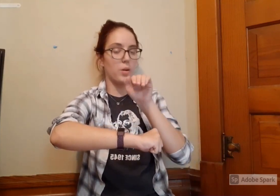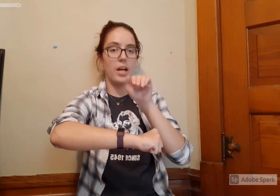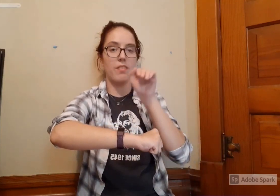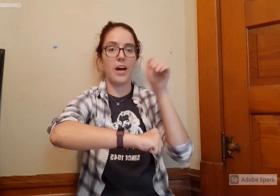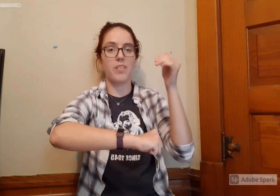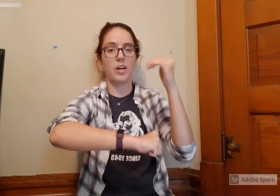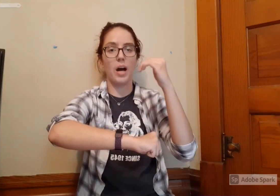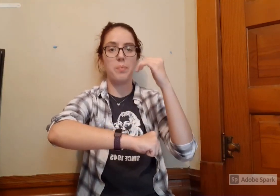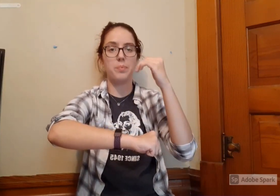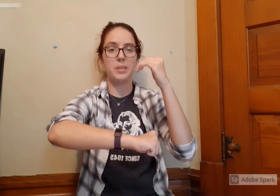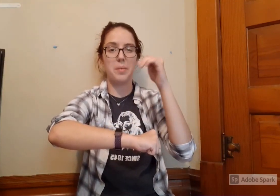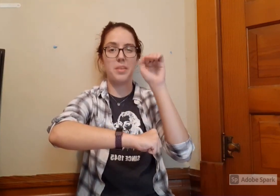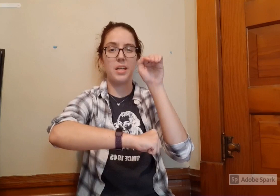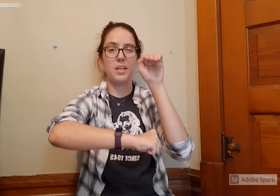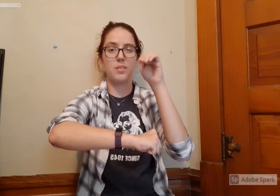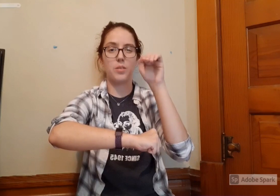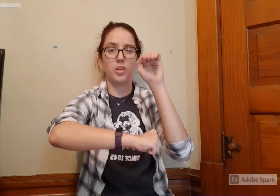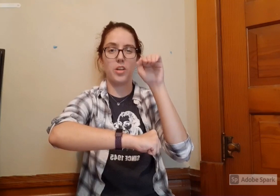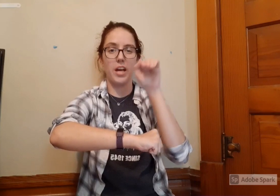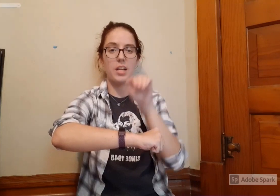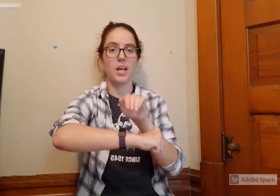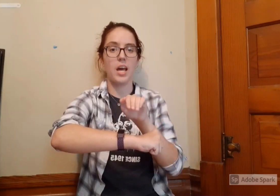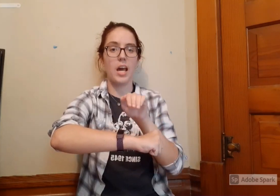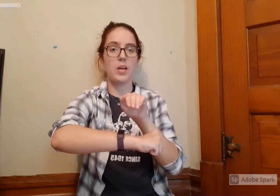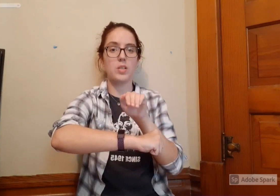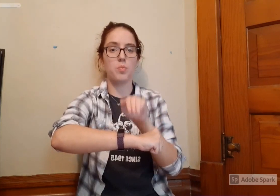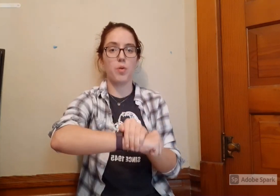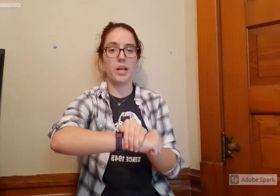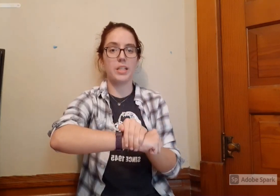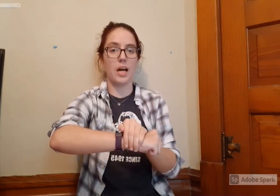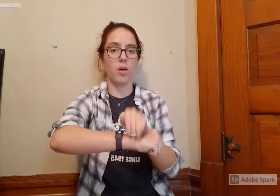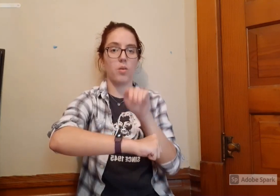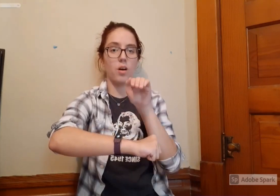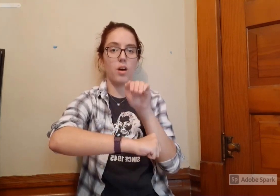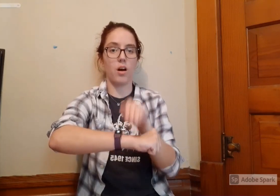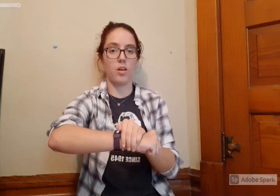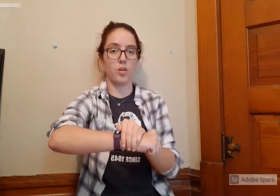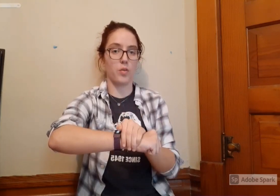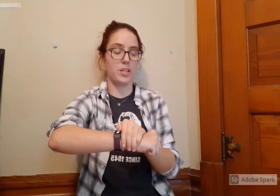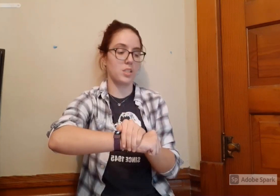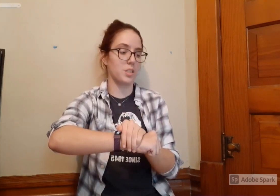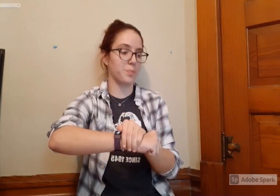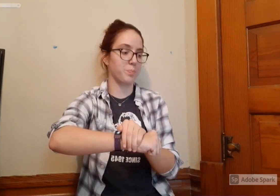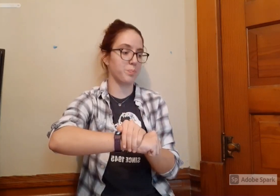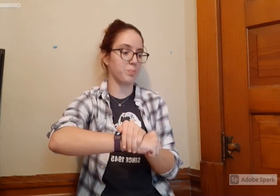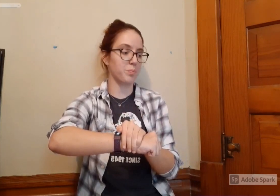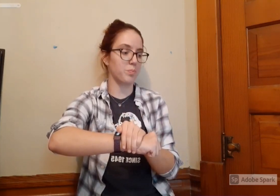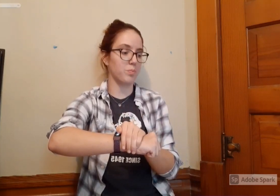of have a cup type thing with your other hand, and you just bring it down on your wrist.